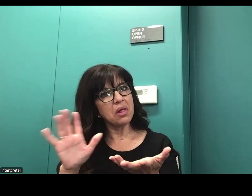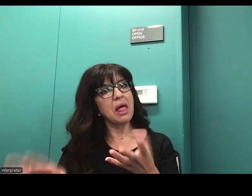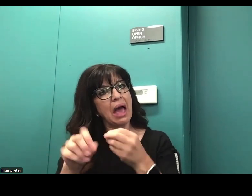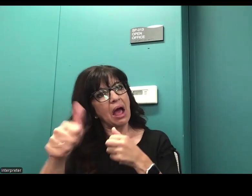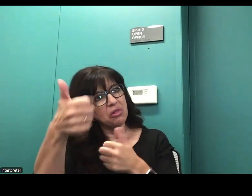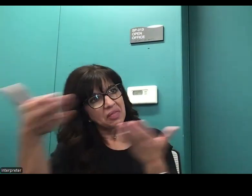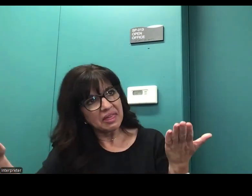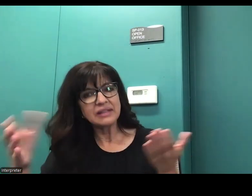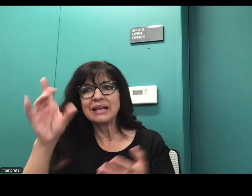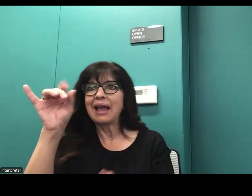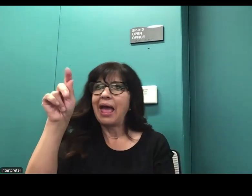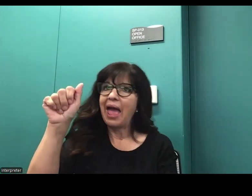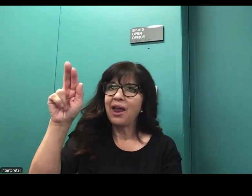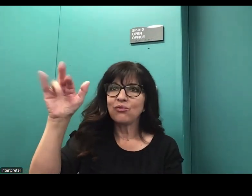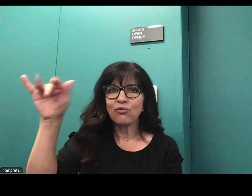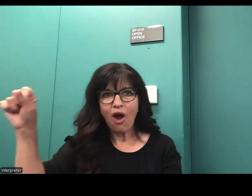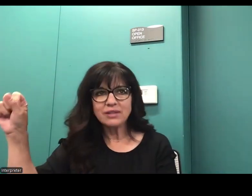Diana Ross in there. So